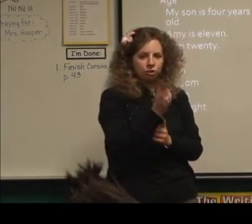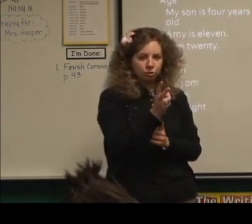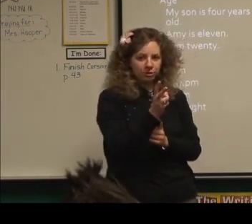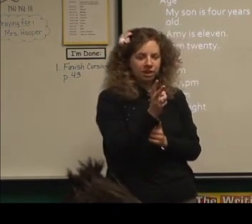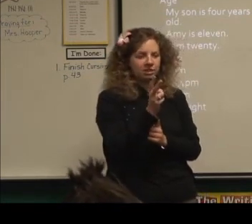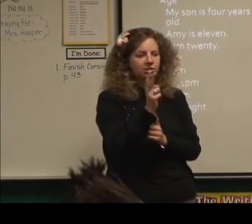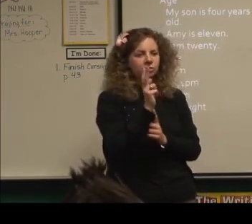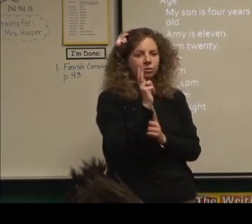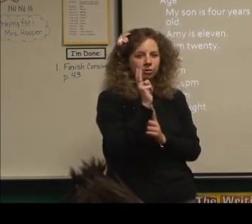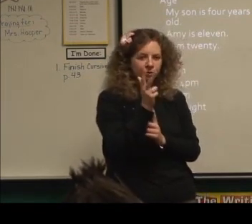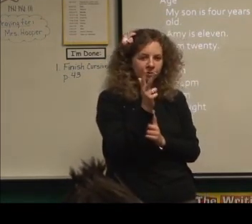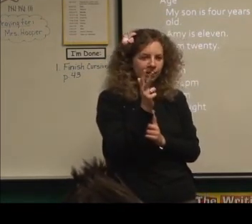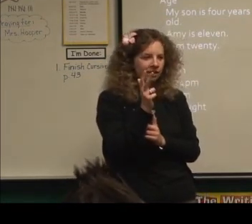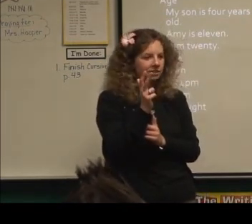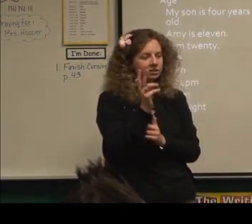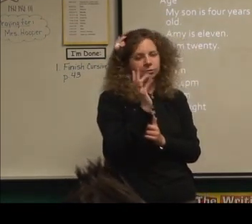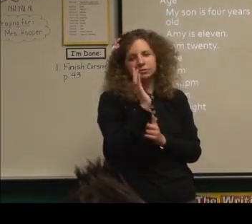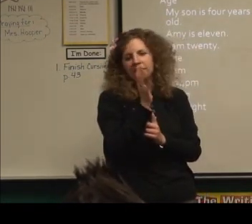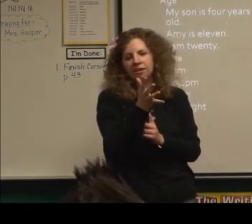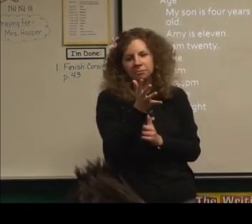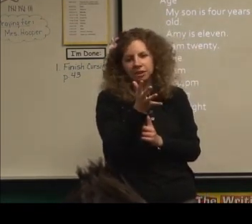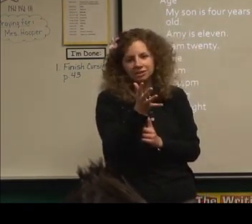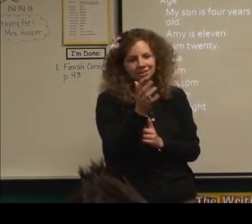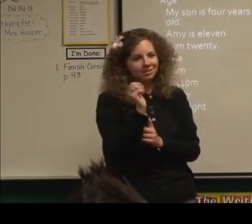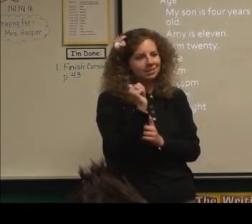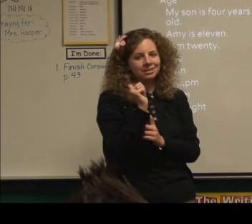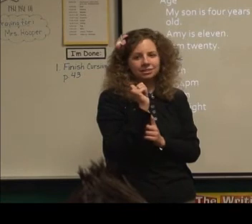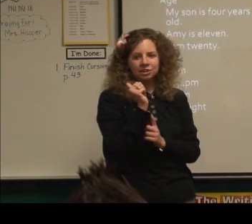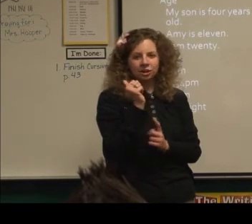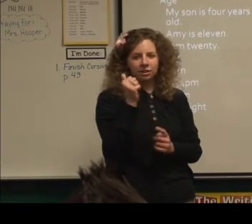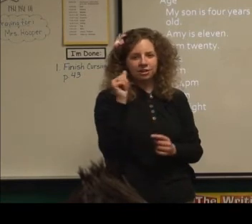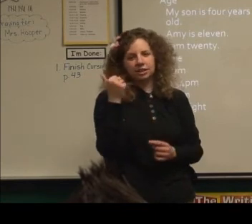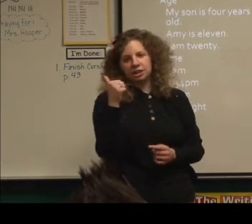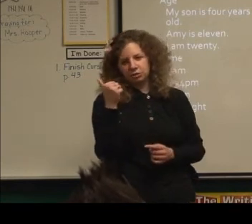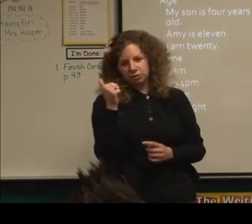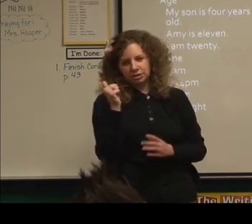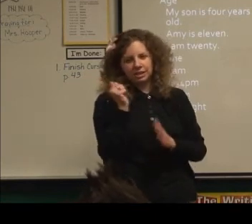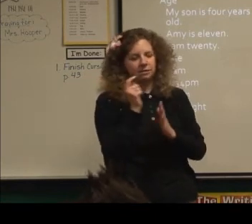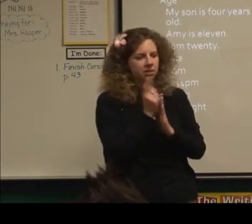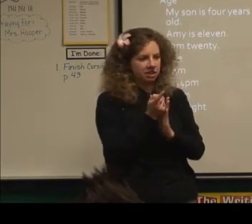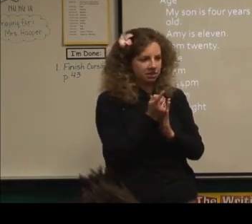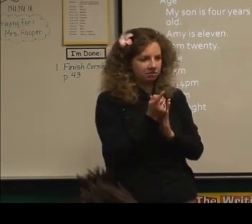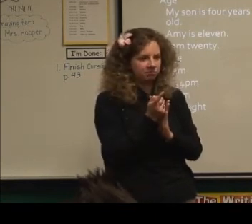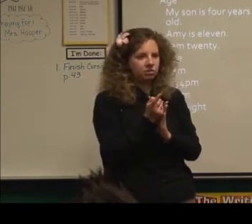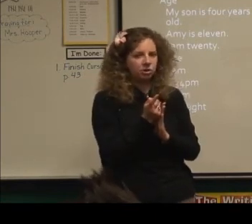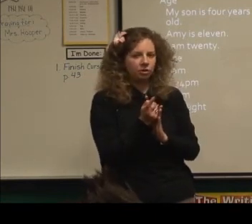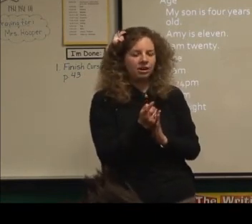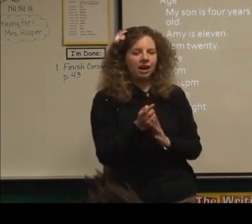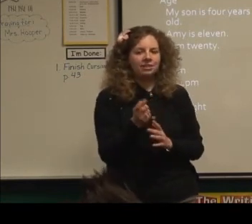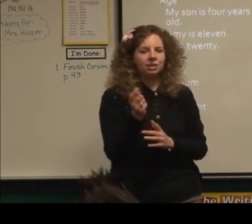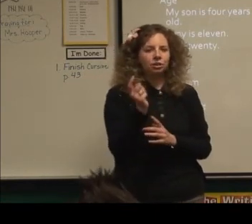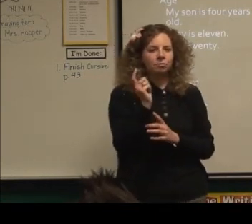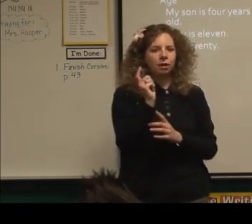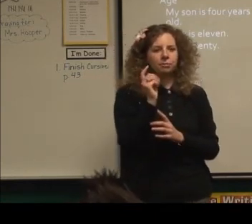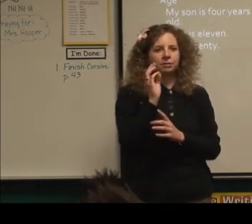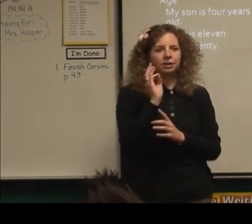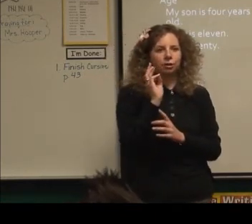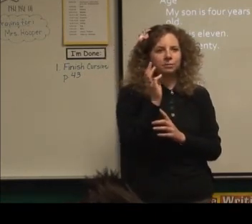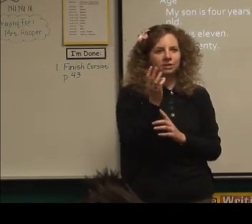2 minutes or 3 minutes, it'll be 5 minutes, you know, and then like you go to 10 minutes. So I think you could probably go up to